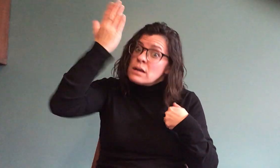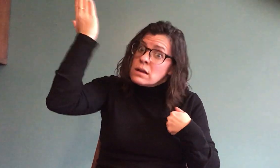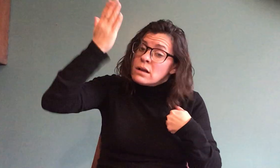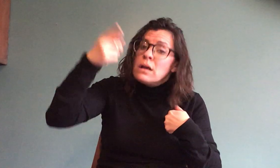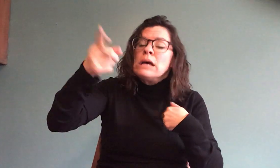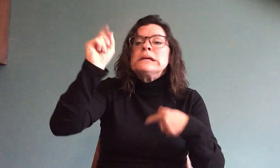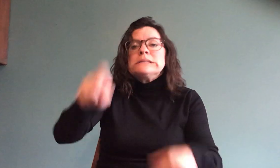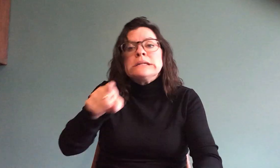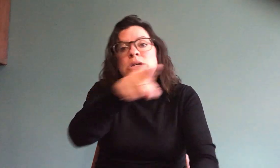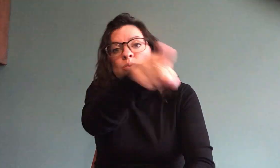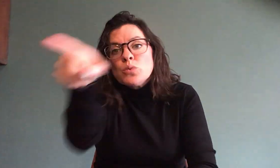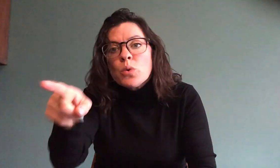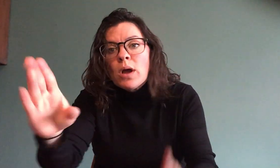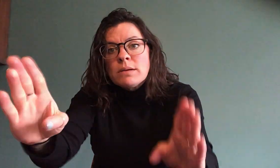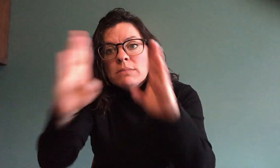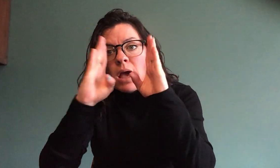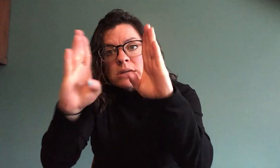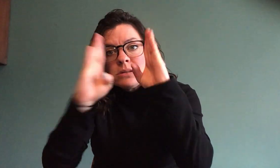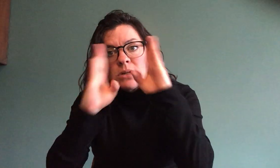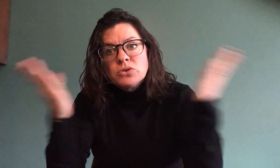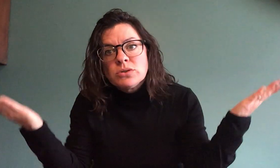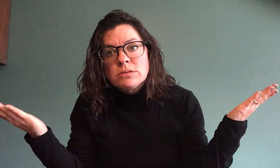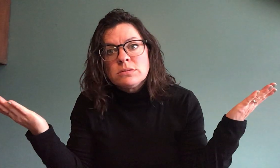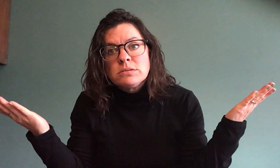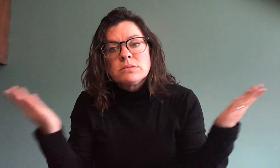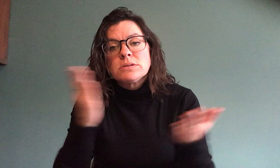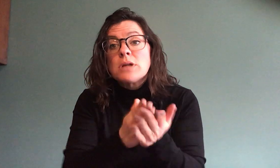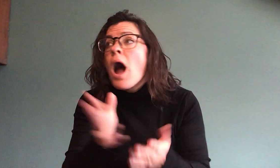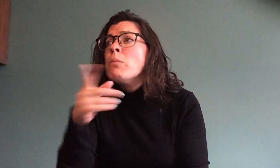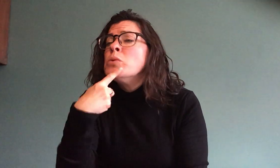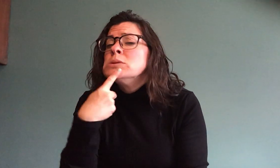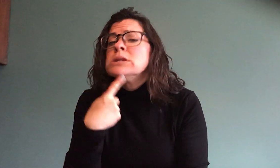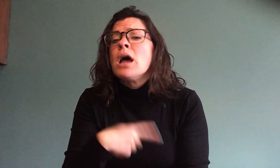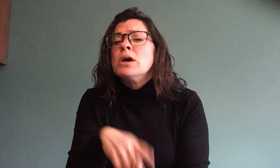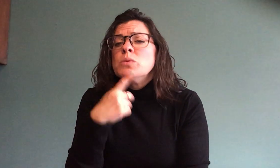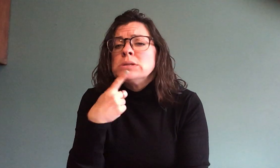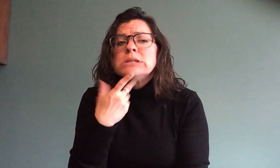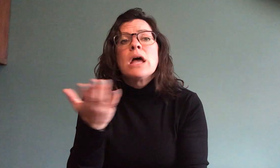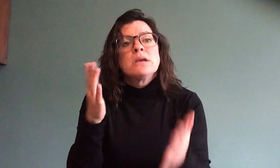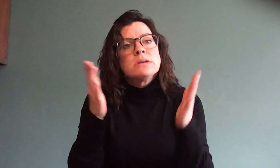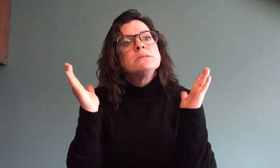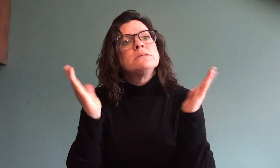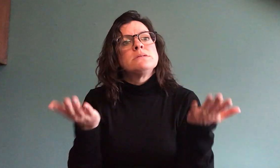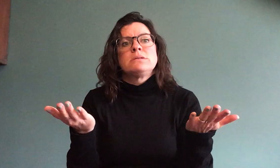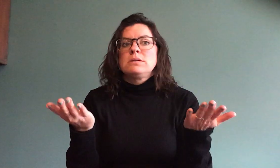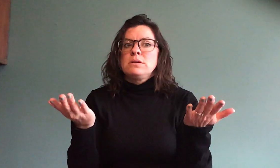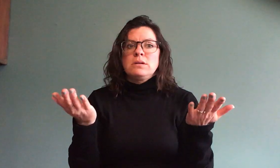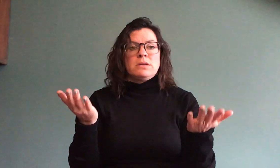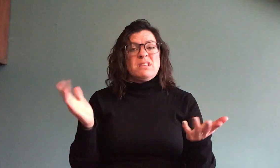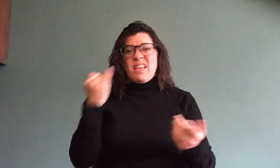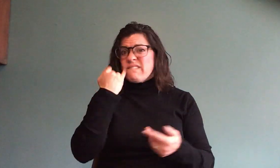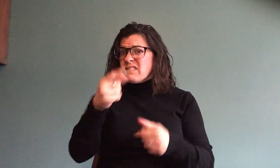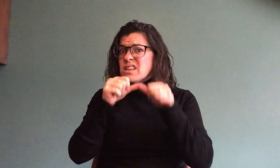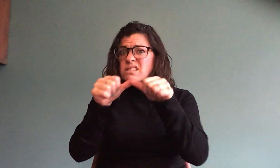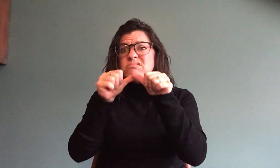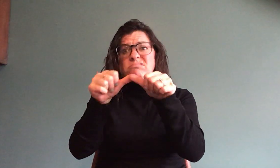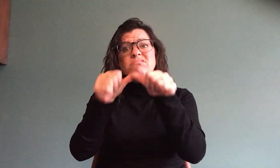just end this class and be done with it. All right? I'm trying to help you guys and gals pass the test.